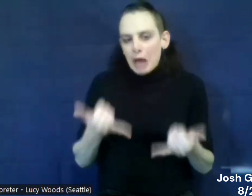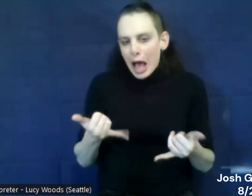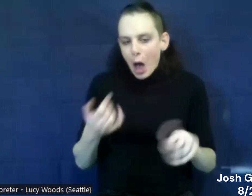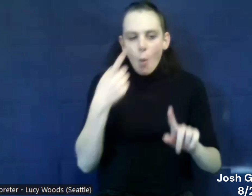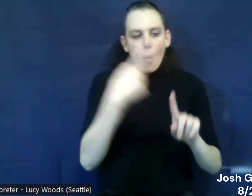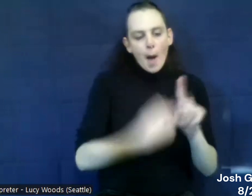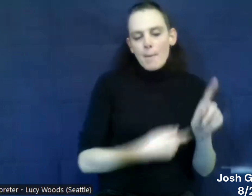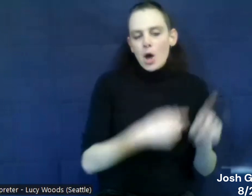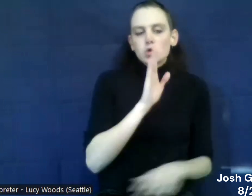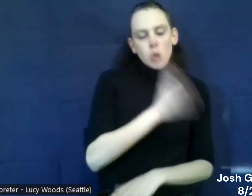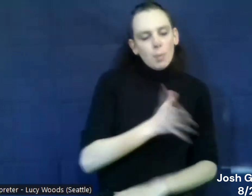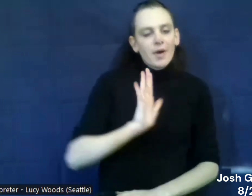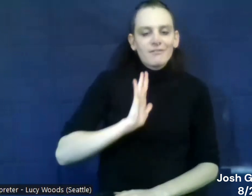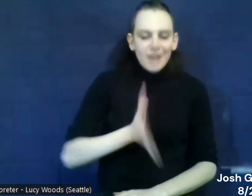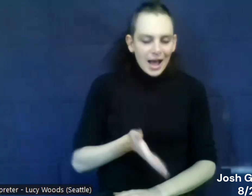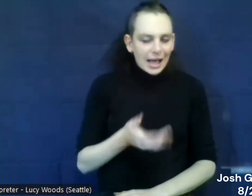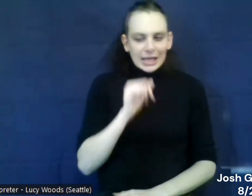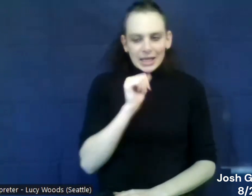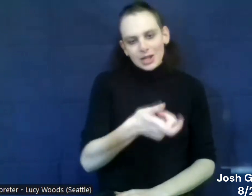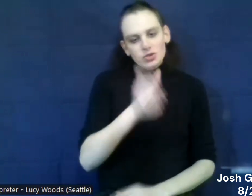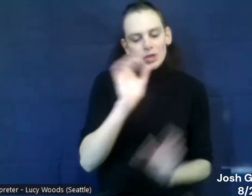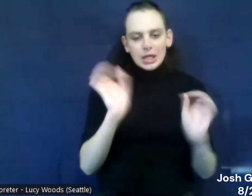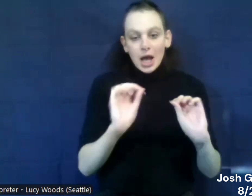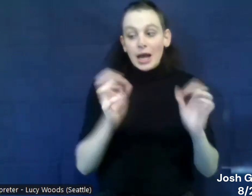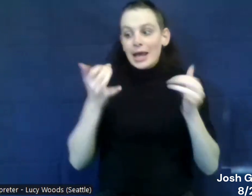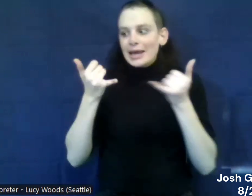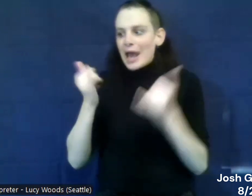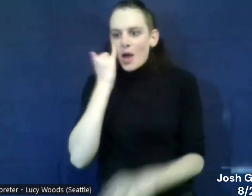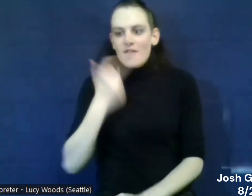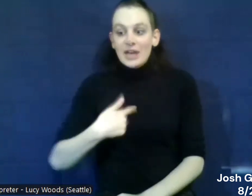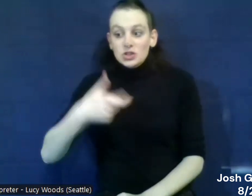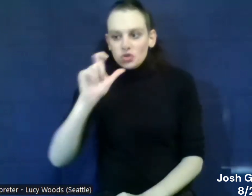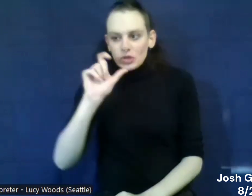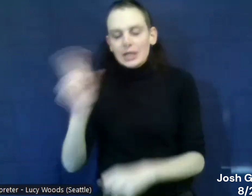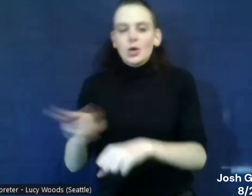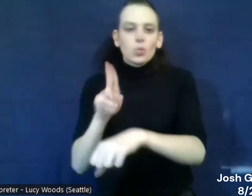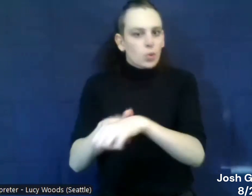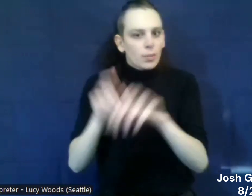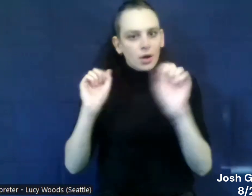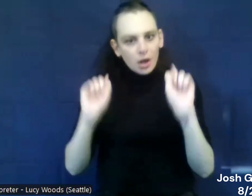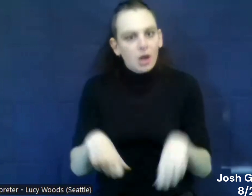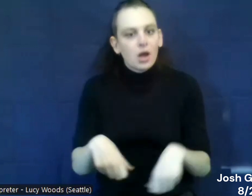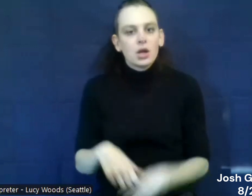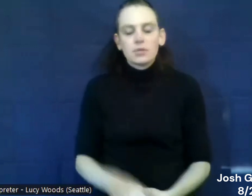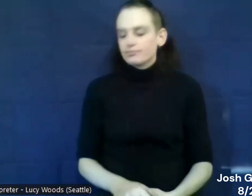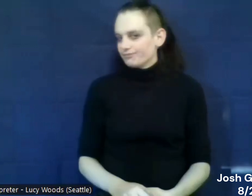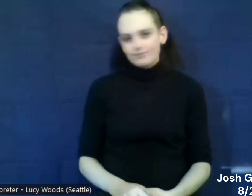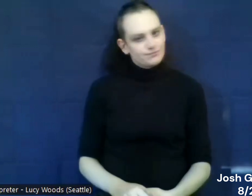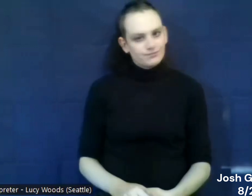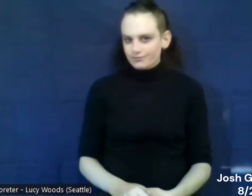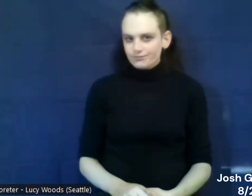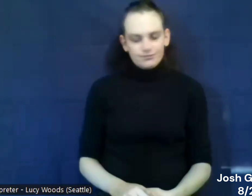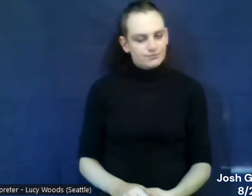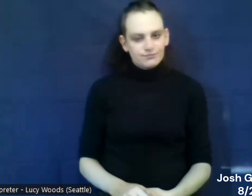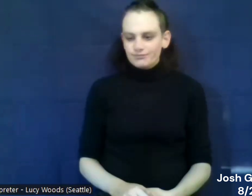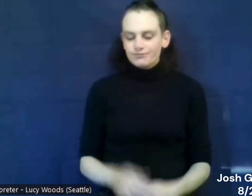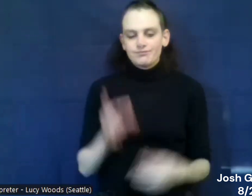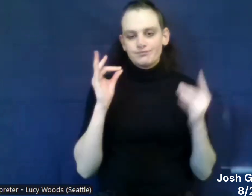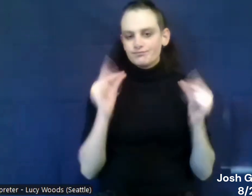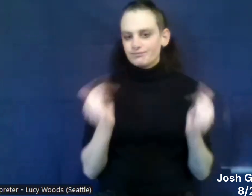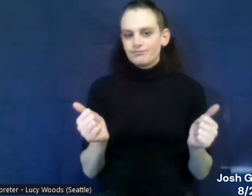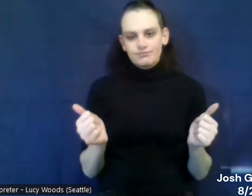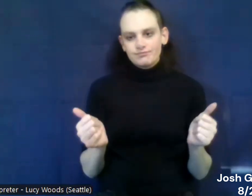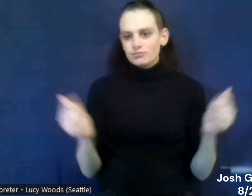month in not drinking, so if I drink now, everything will be normal. Yeah, no, right back to where we were. Continued to get